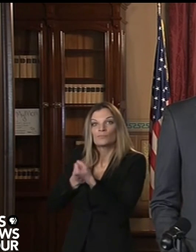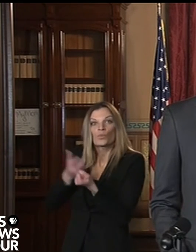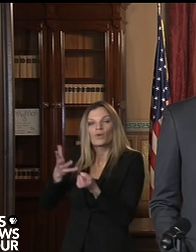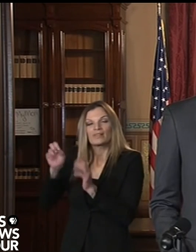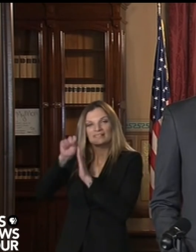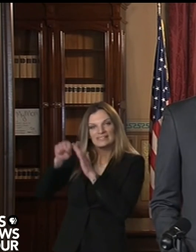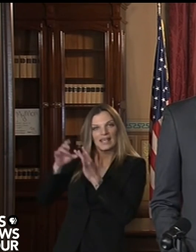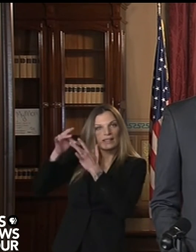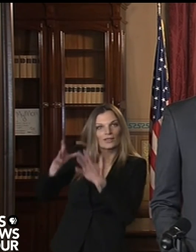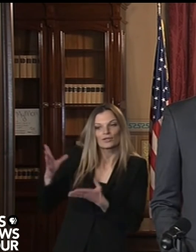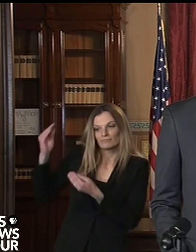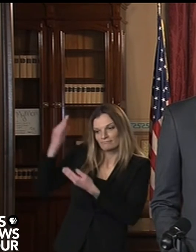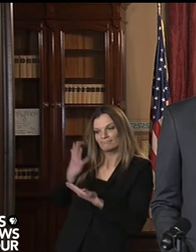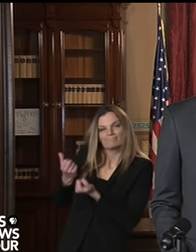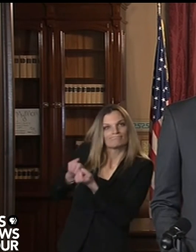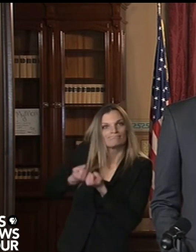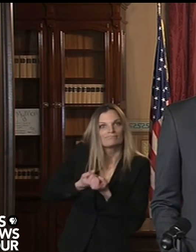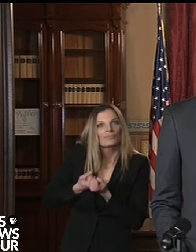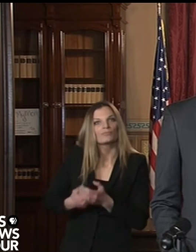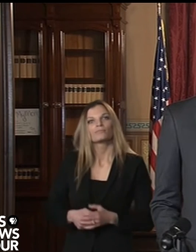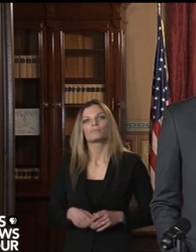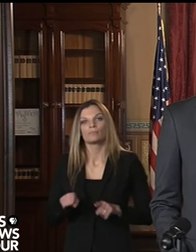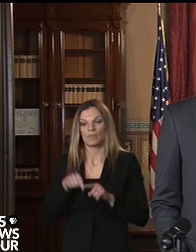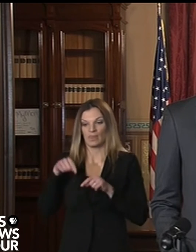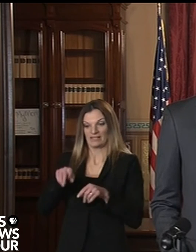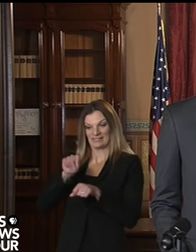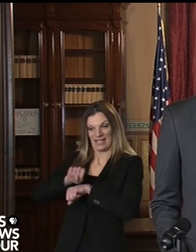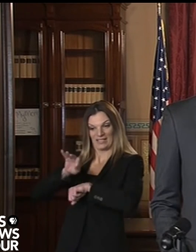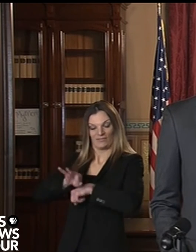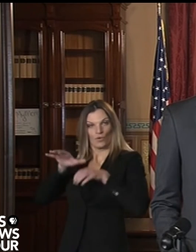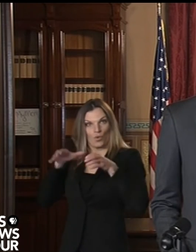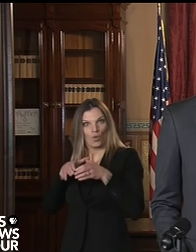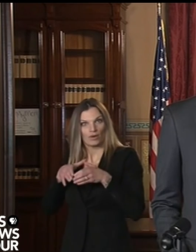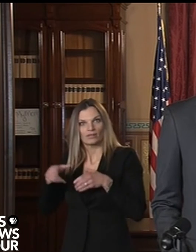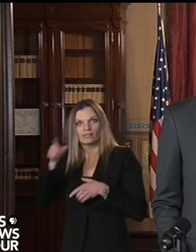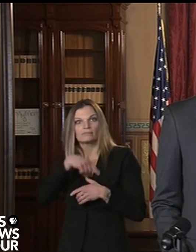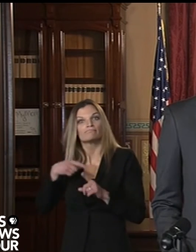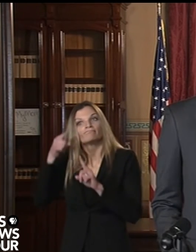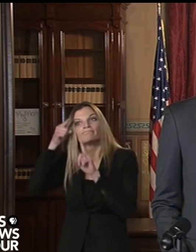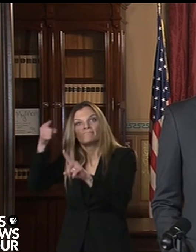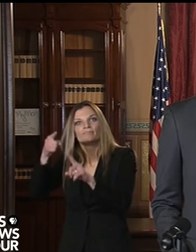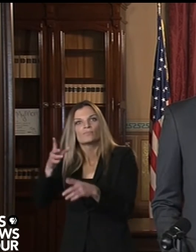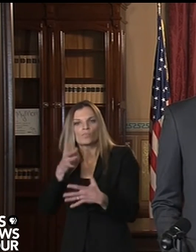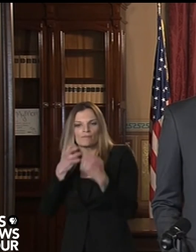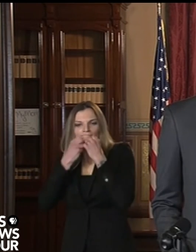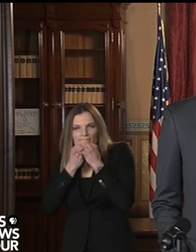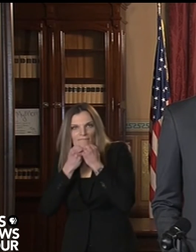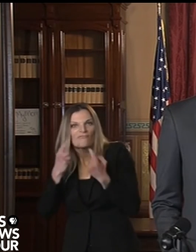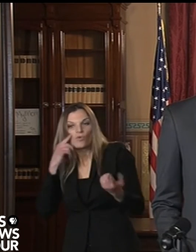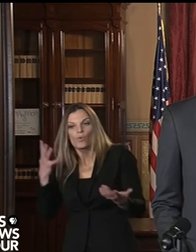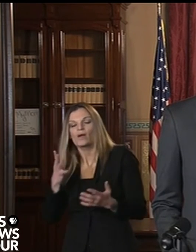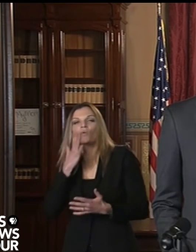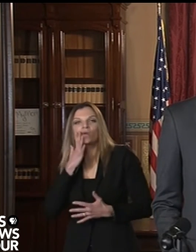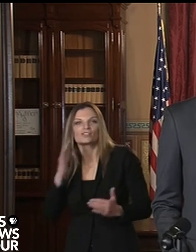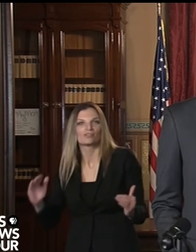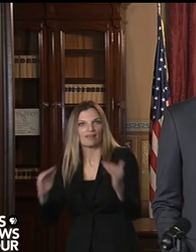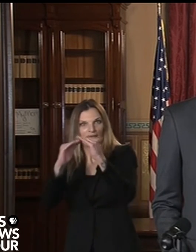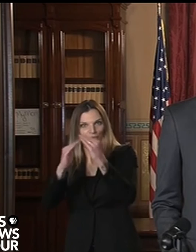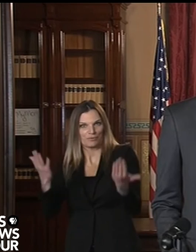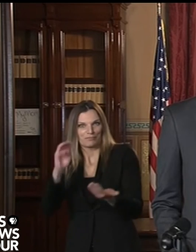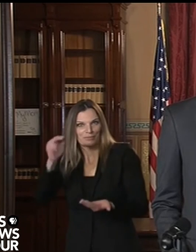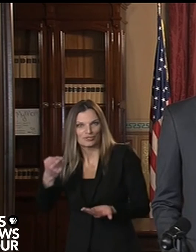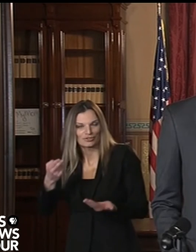leadership, the work of this task force will deliver meaningful progress toward our vision for racial equity across